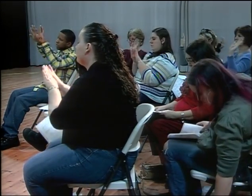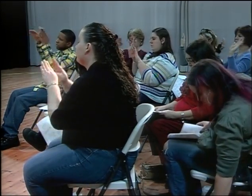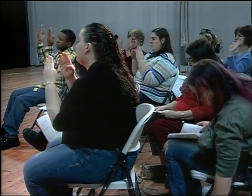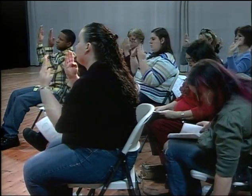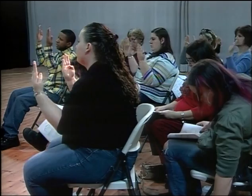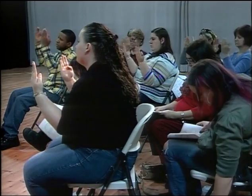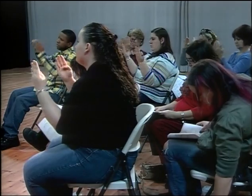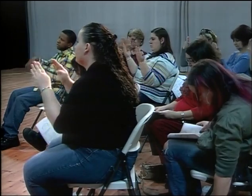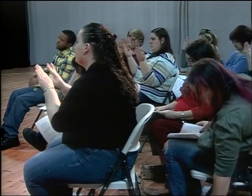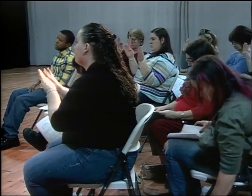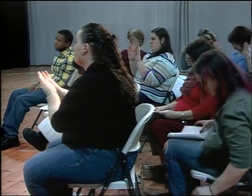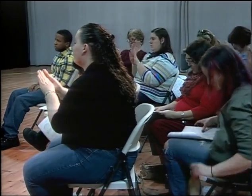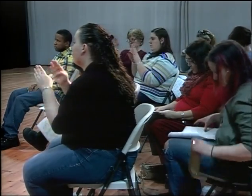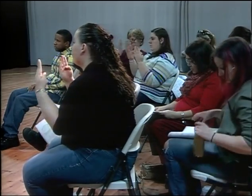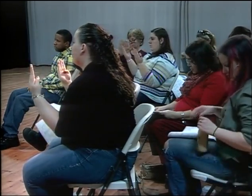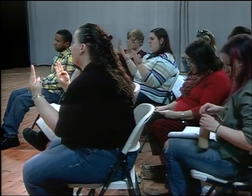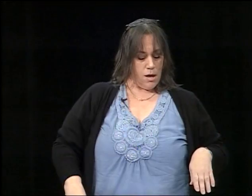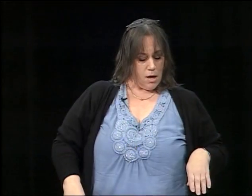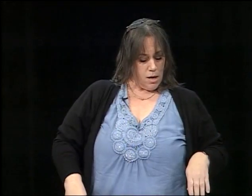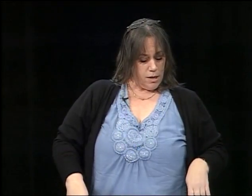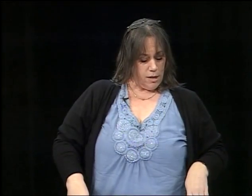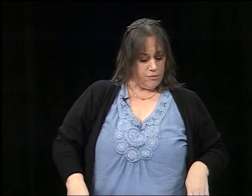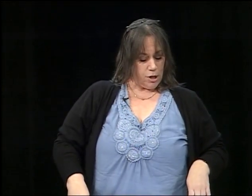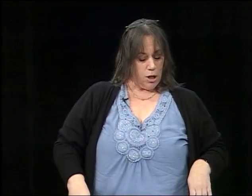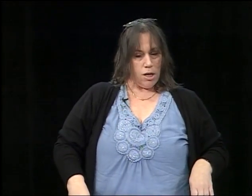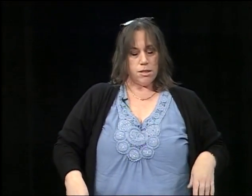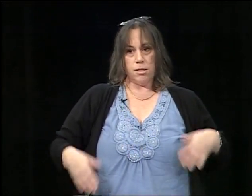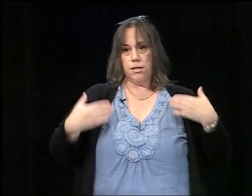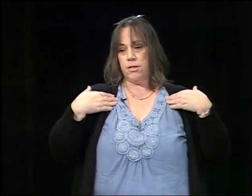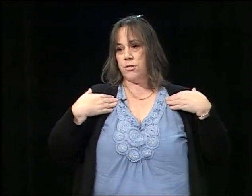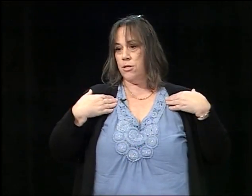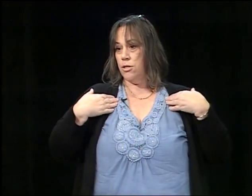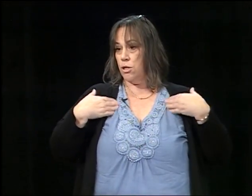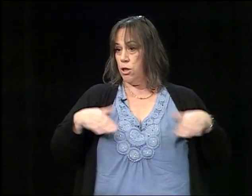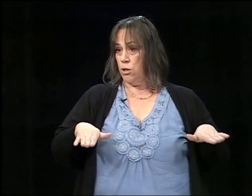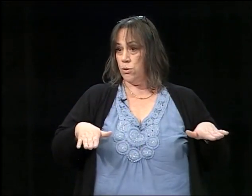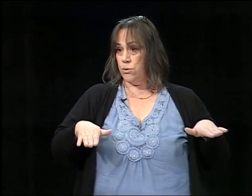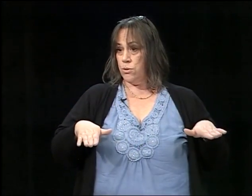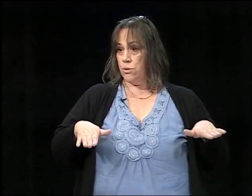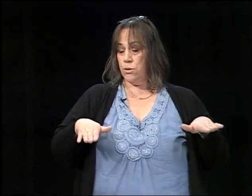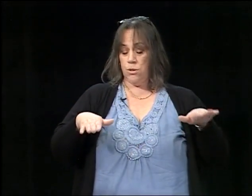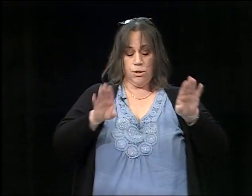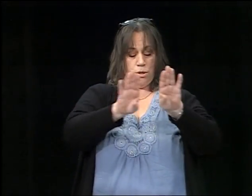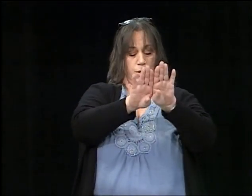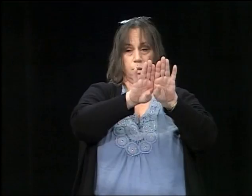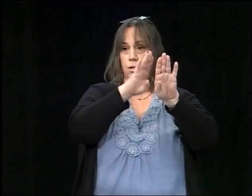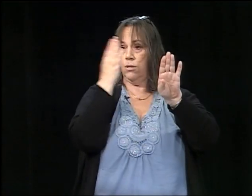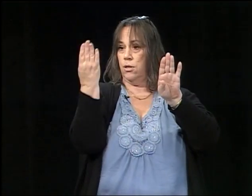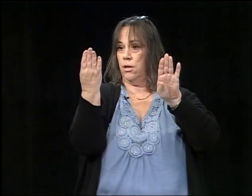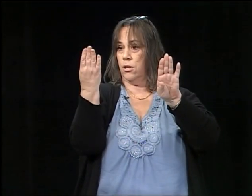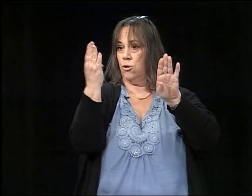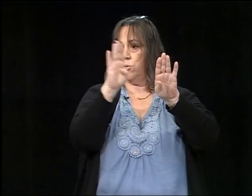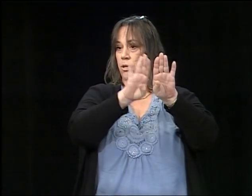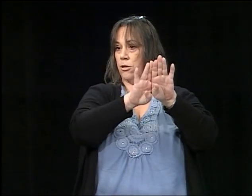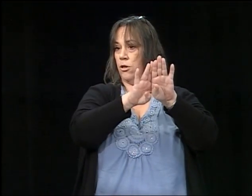It's cabinet. Now for closet, it's close and opening a closet